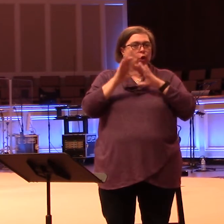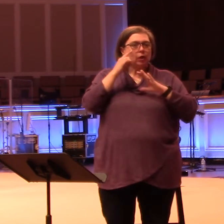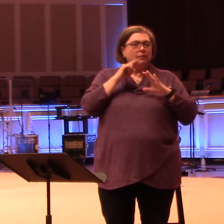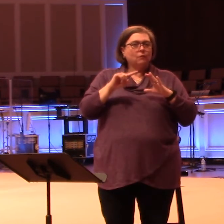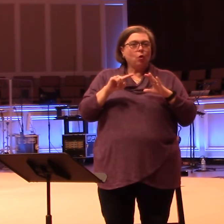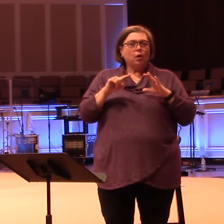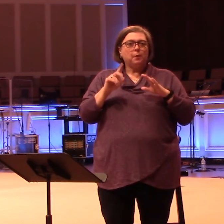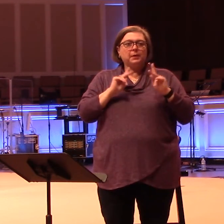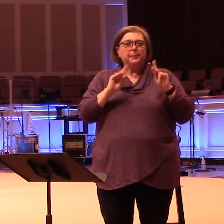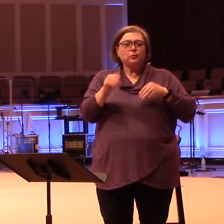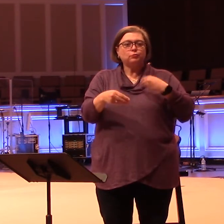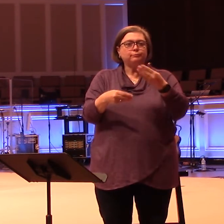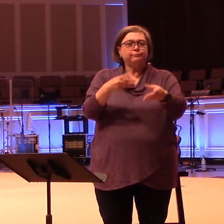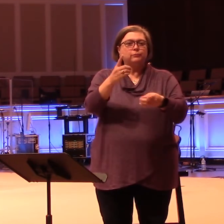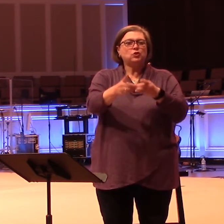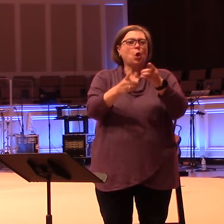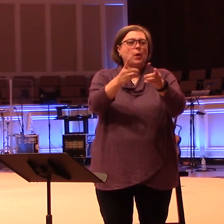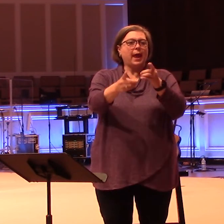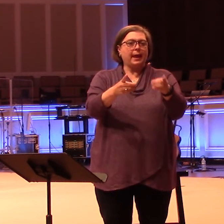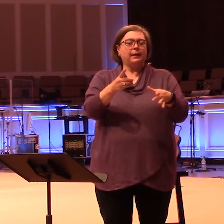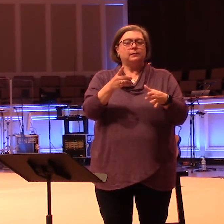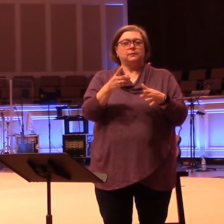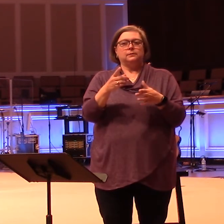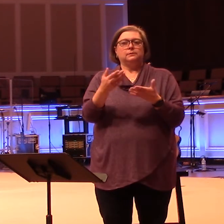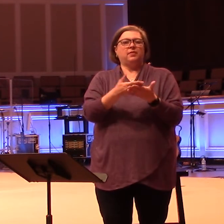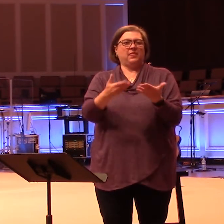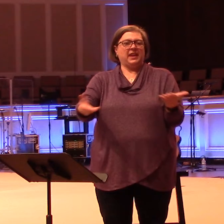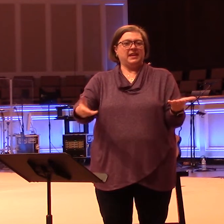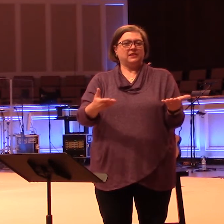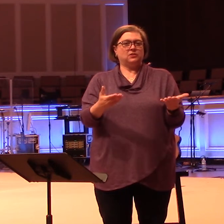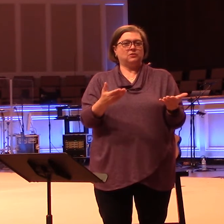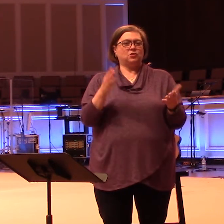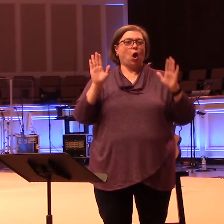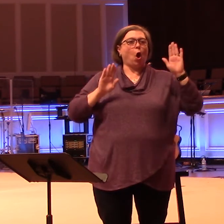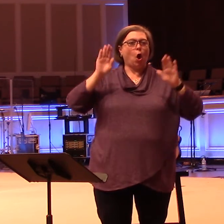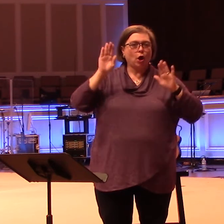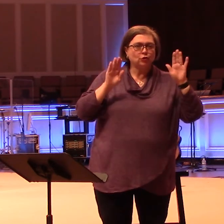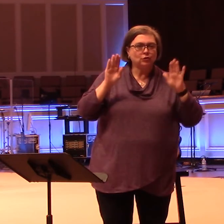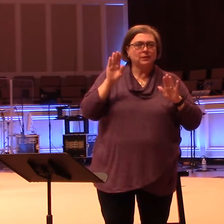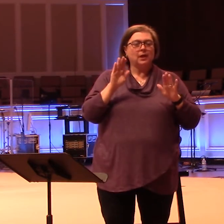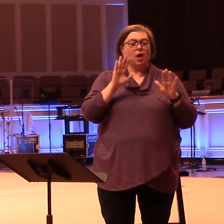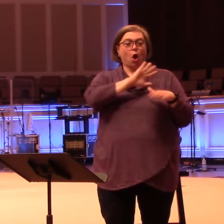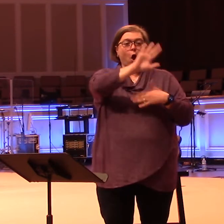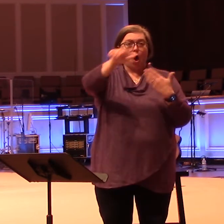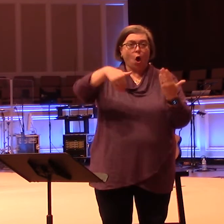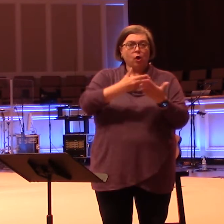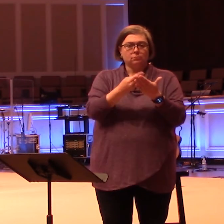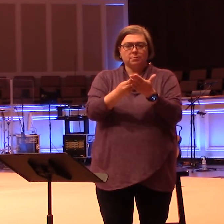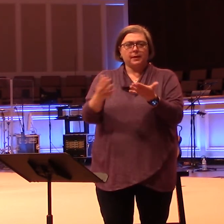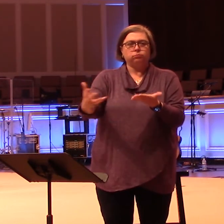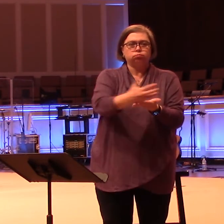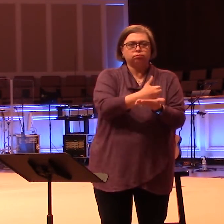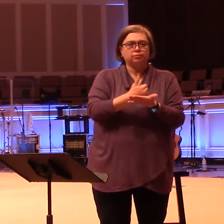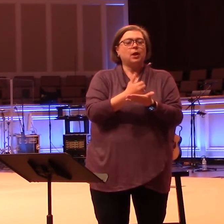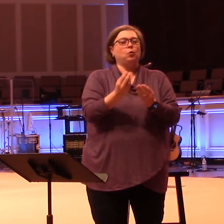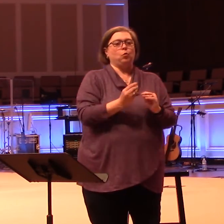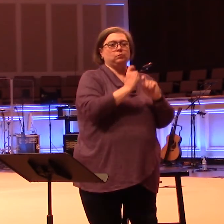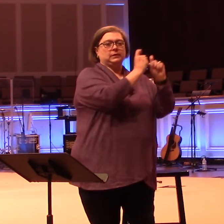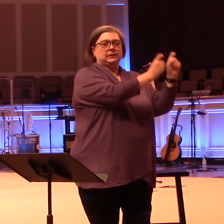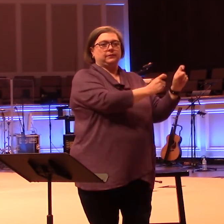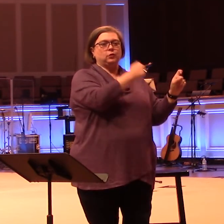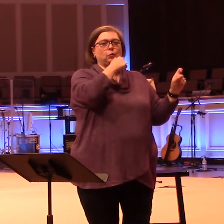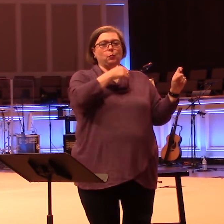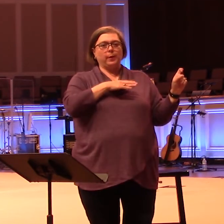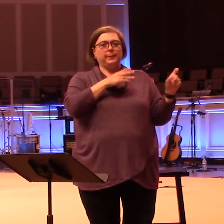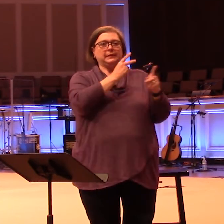off. But all those proceeds that they make every year go to the Women's Care Medical Center, which is something that is dear to